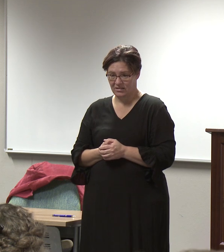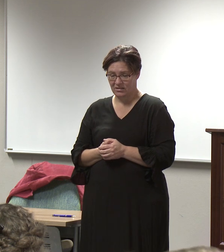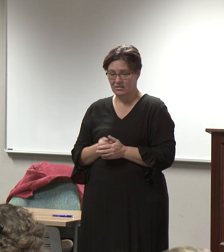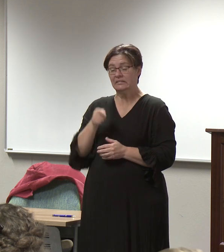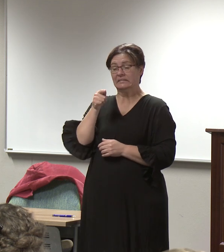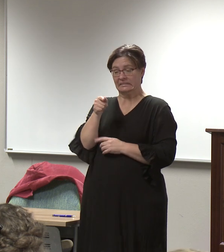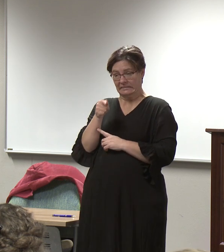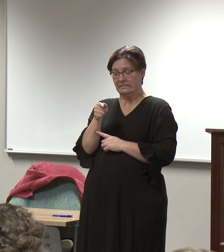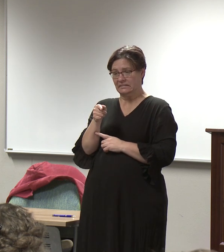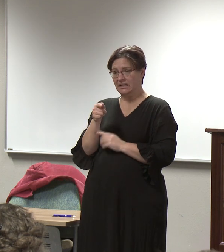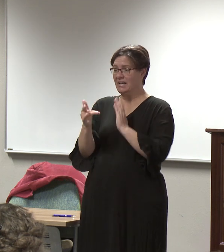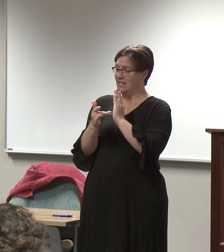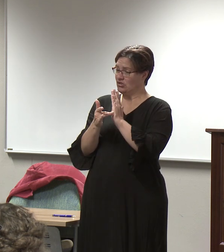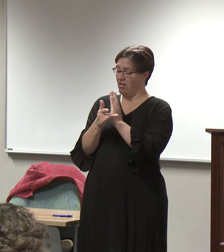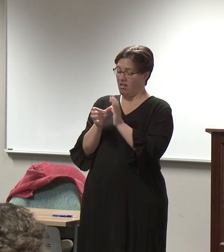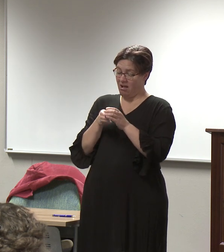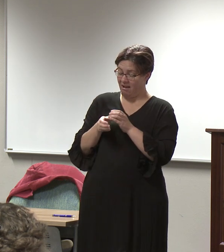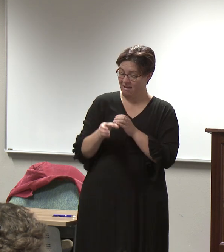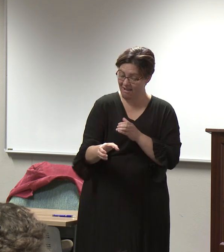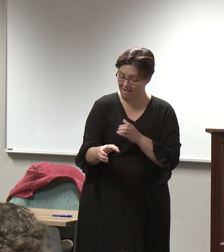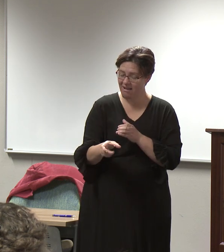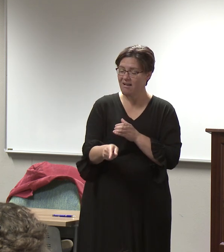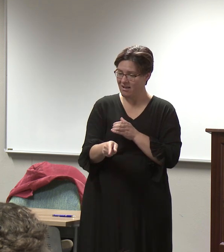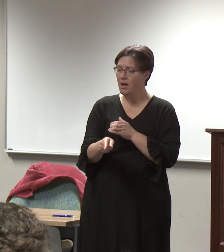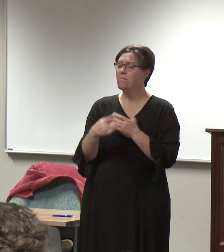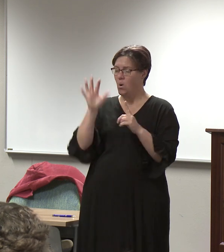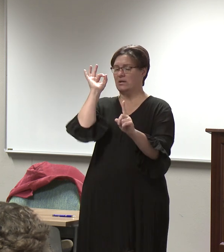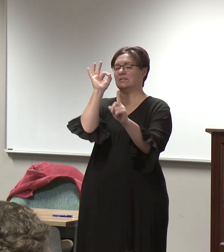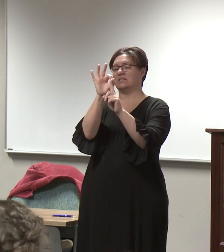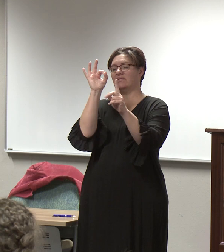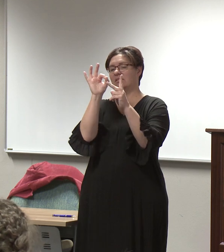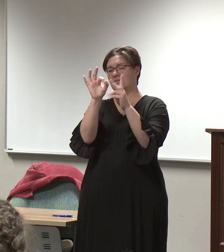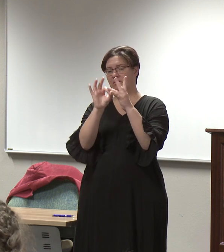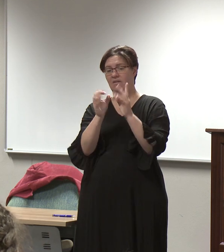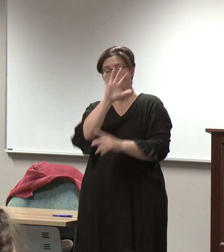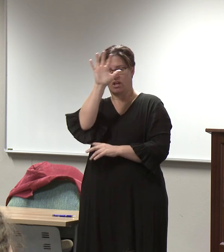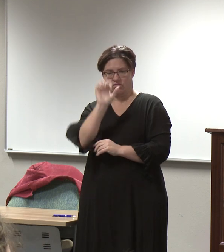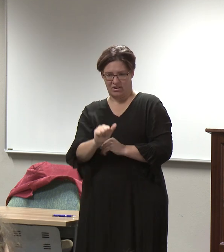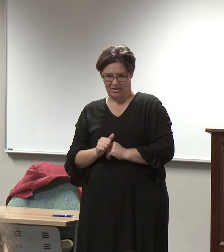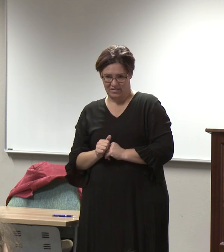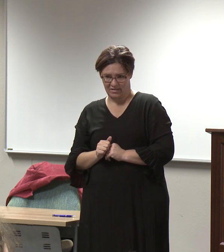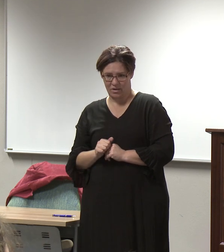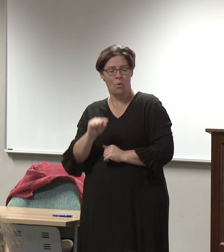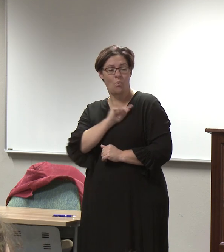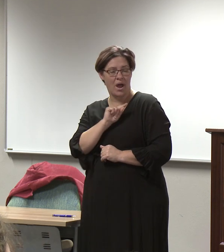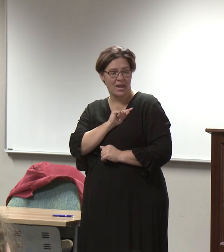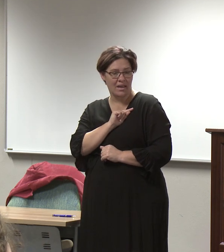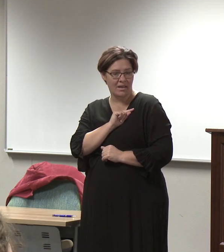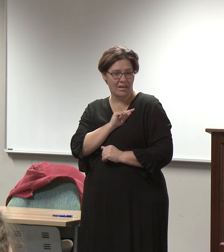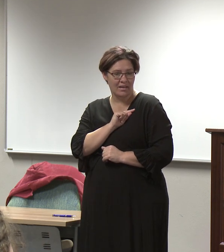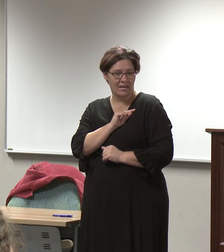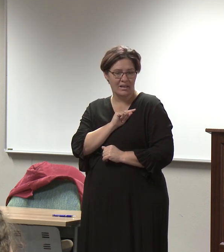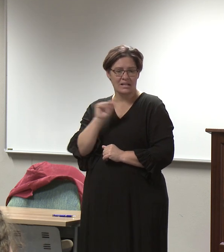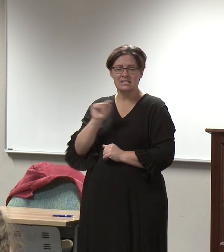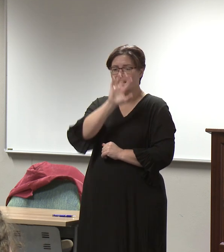digital colonialism is even a specific, and I'm going to deal with this, for South Africa, because South Africa is a kind of